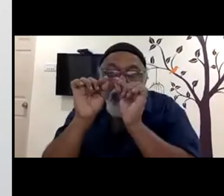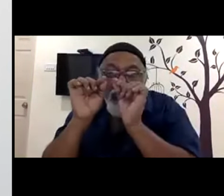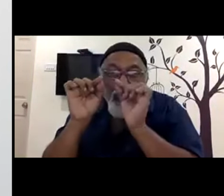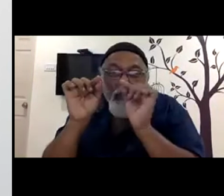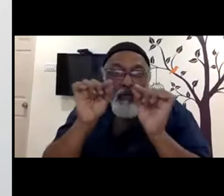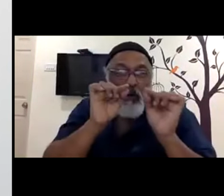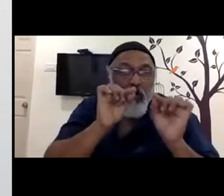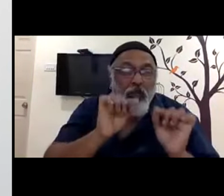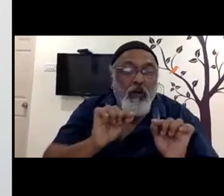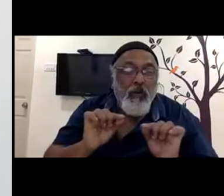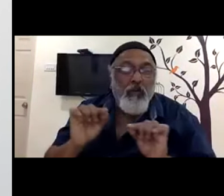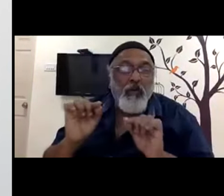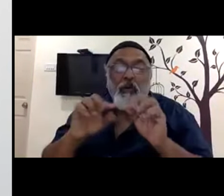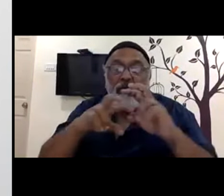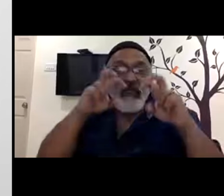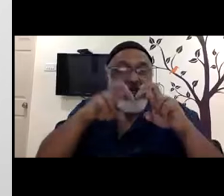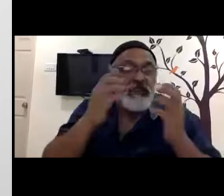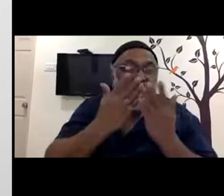studied, and